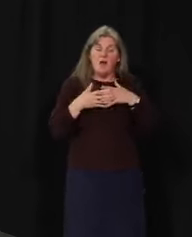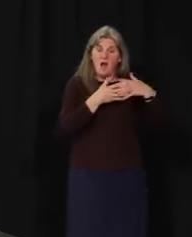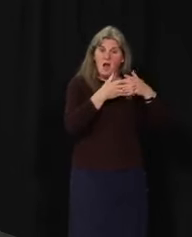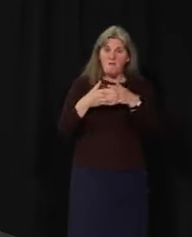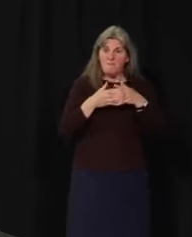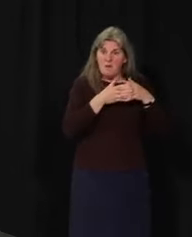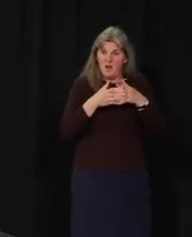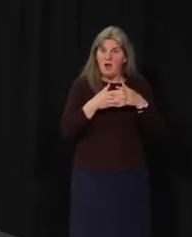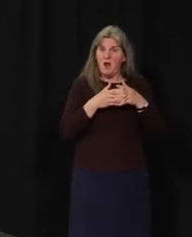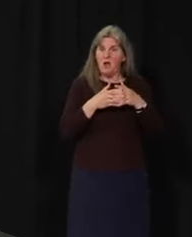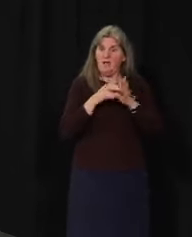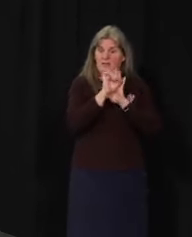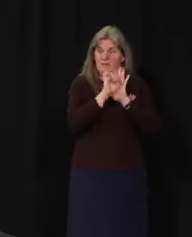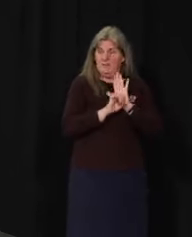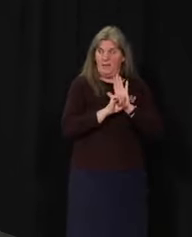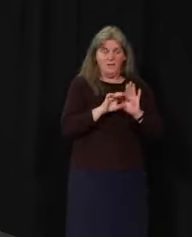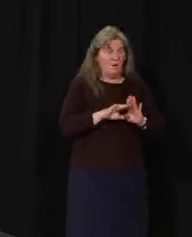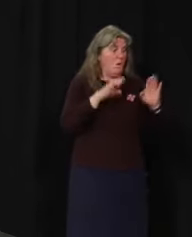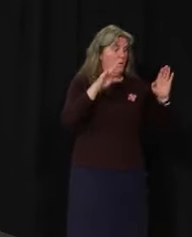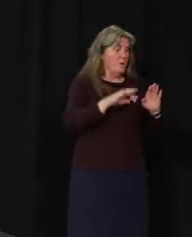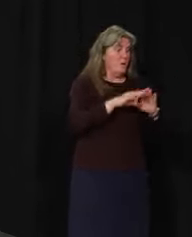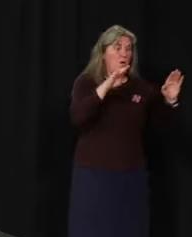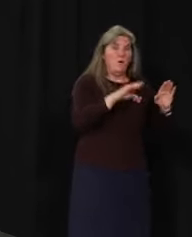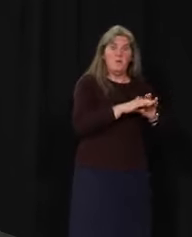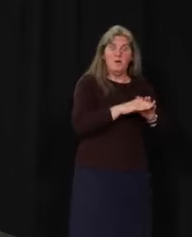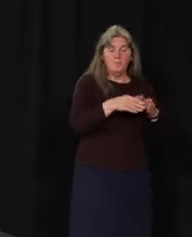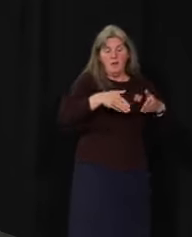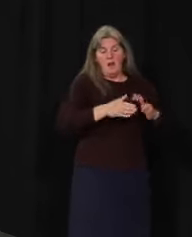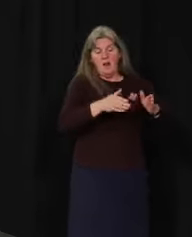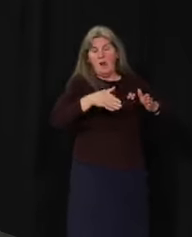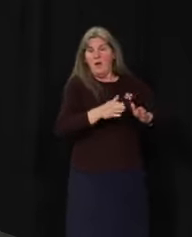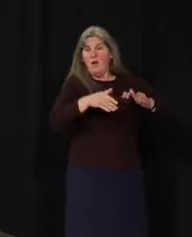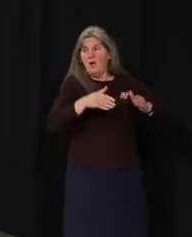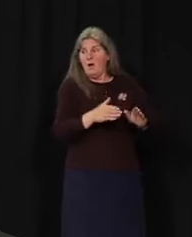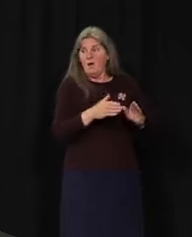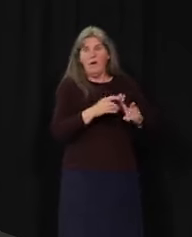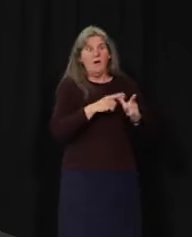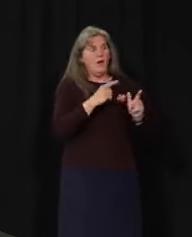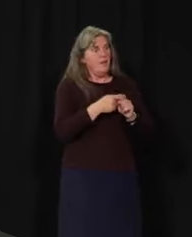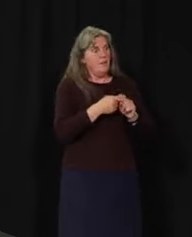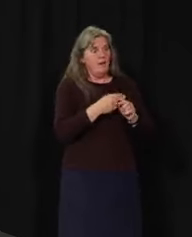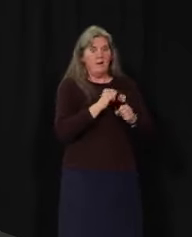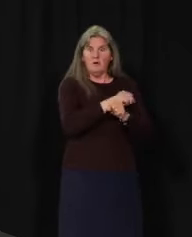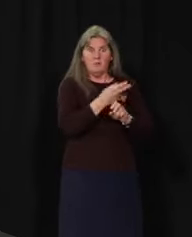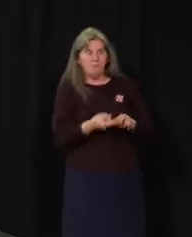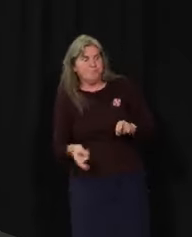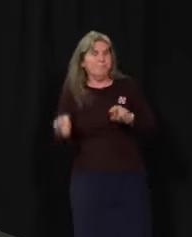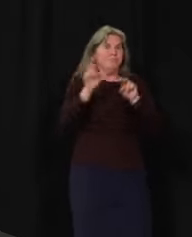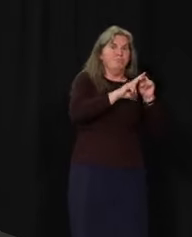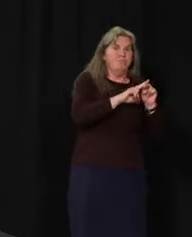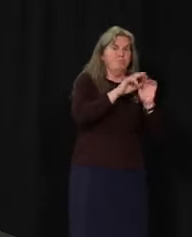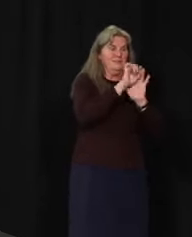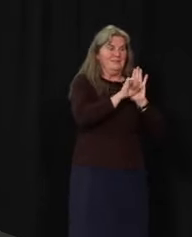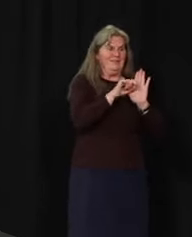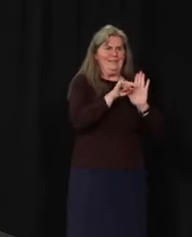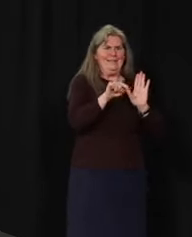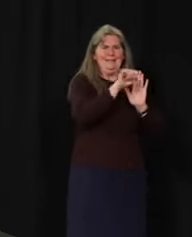have reopened and been rewarded with major spikes in coronavirus